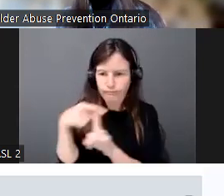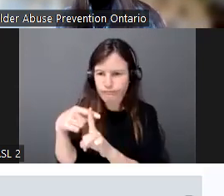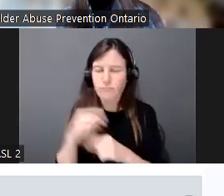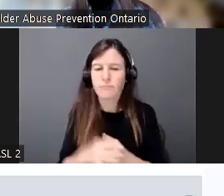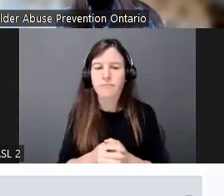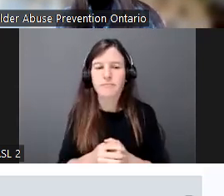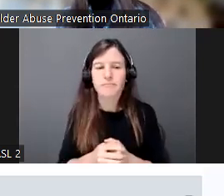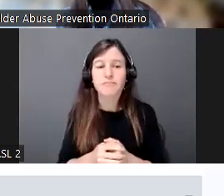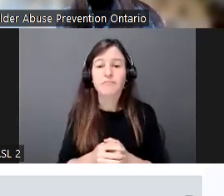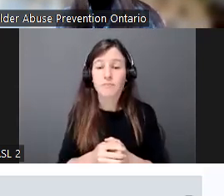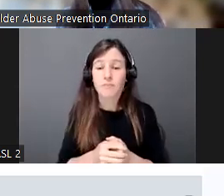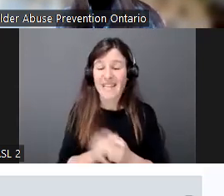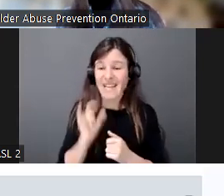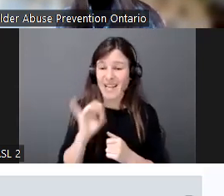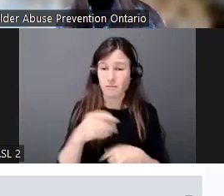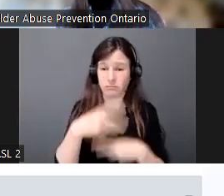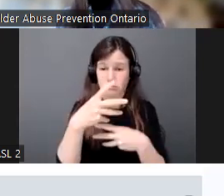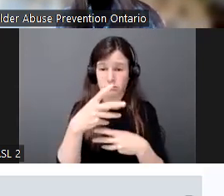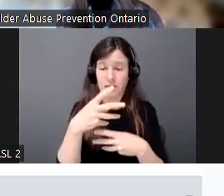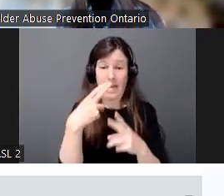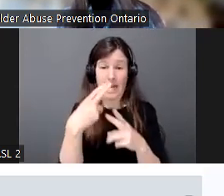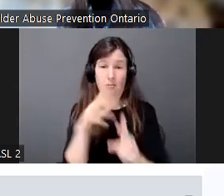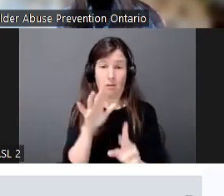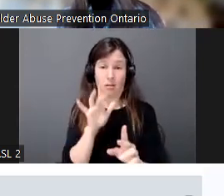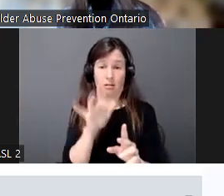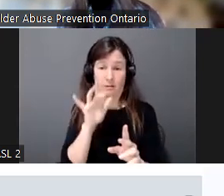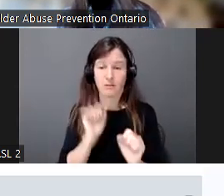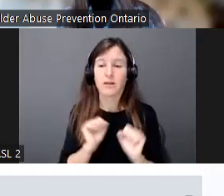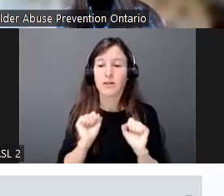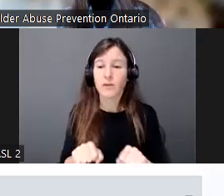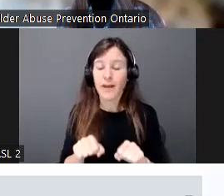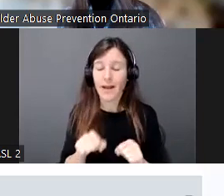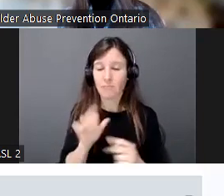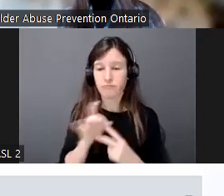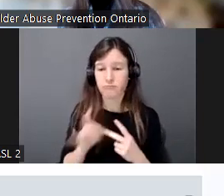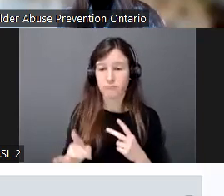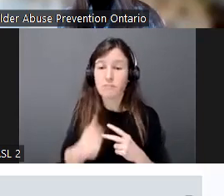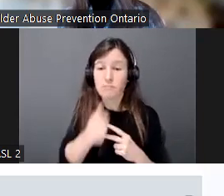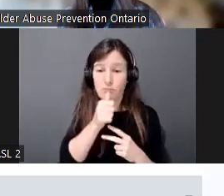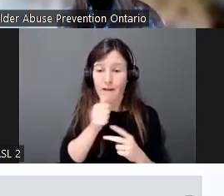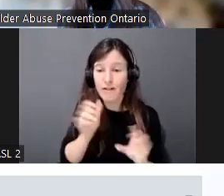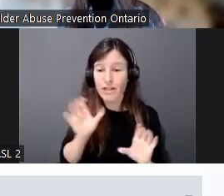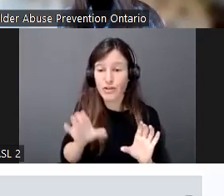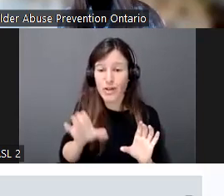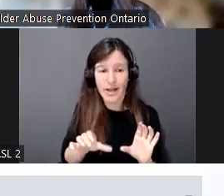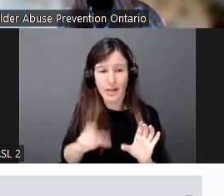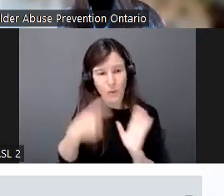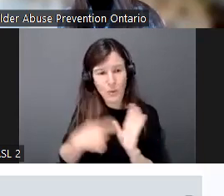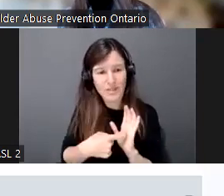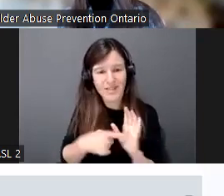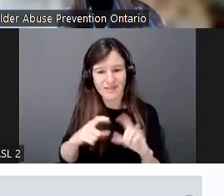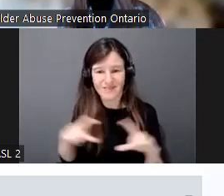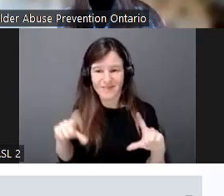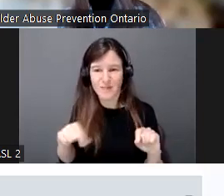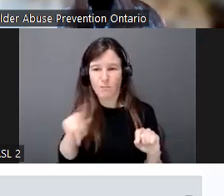on the individual's name, you can either do a private chat, which you see as down here says start a chat. Those are private. We